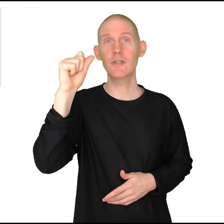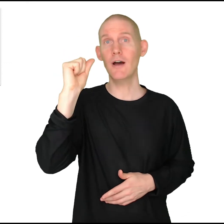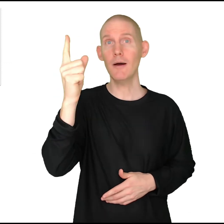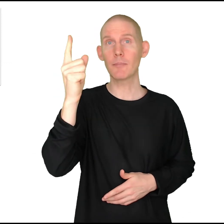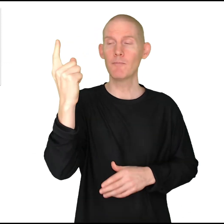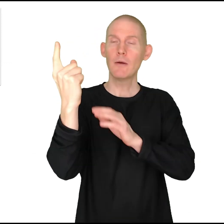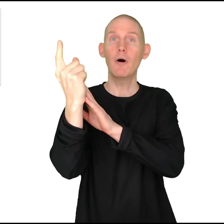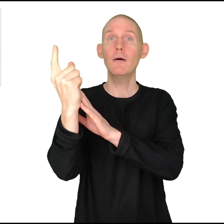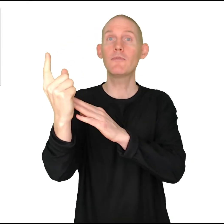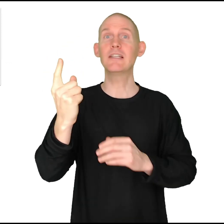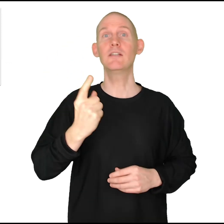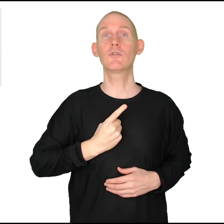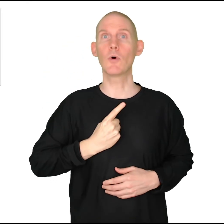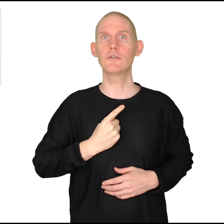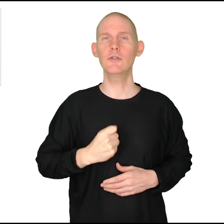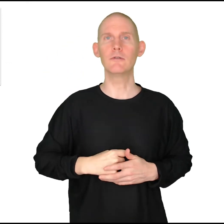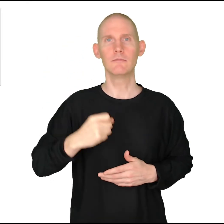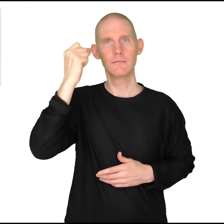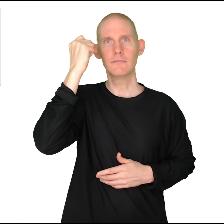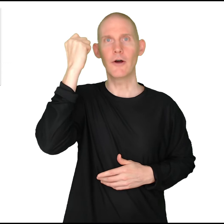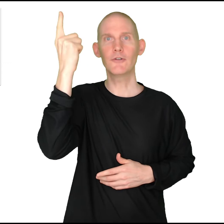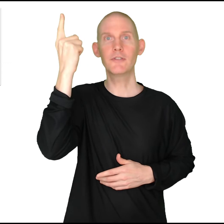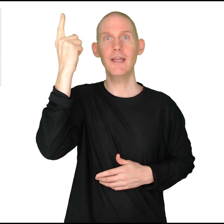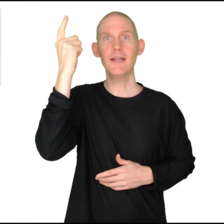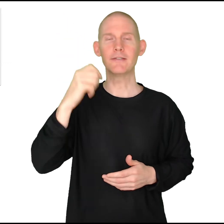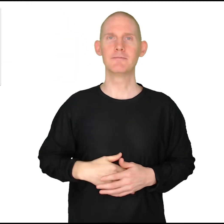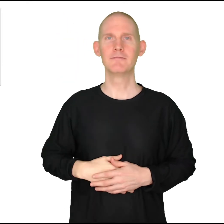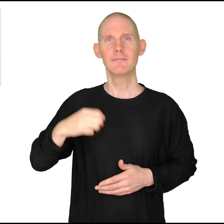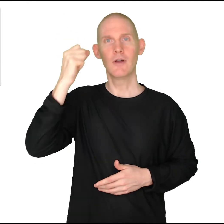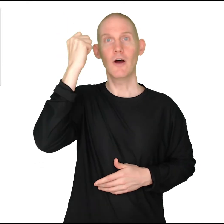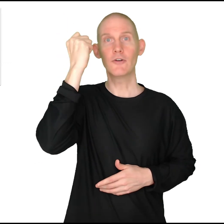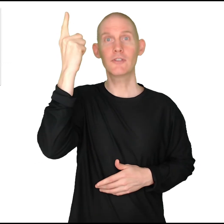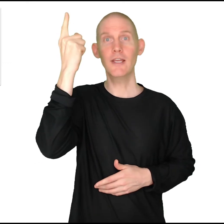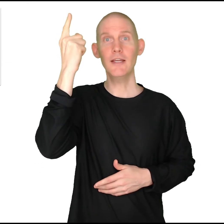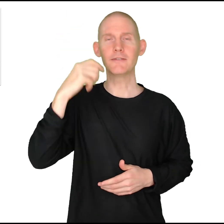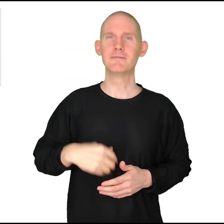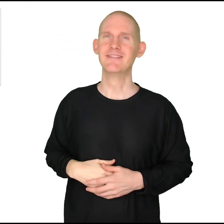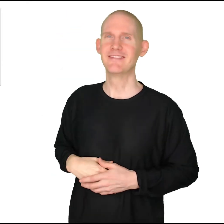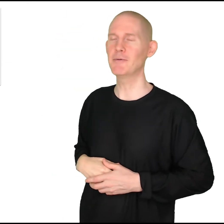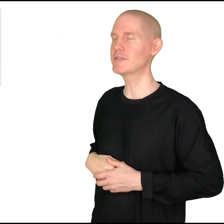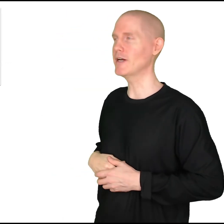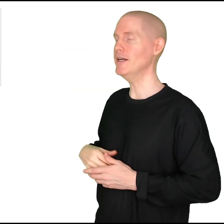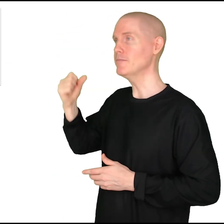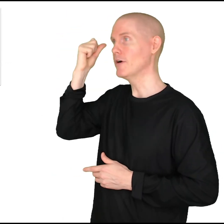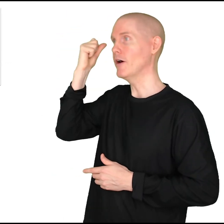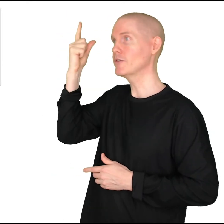up, palm facing towards you. Understand. Understand. From the side,